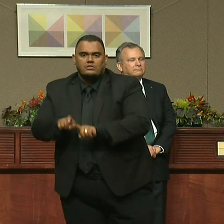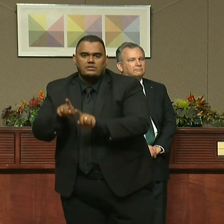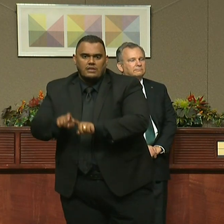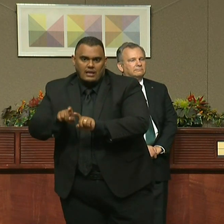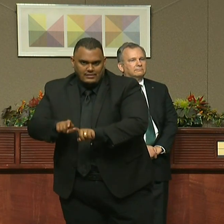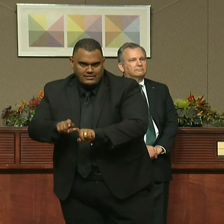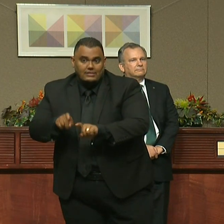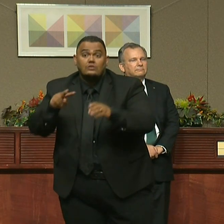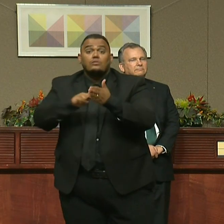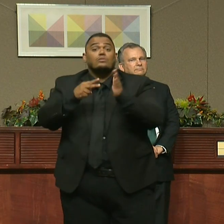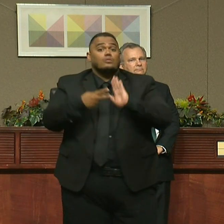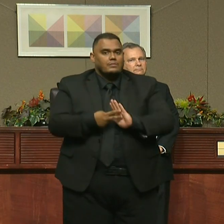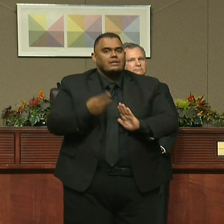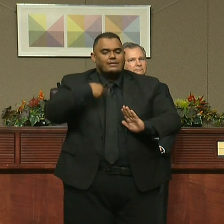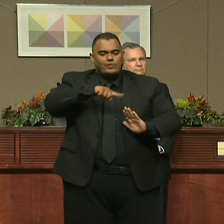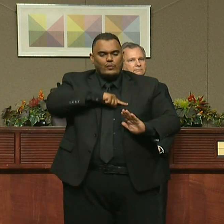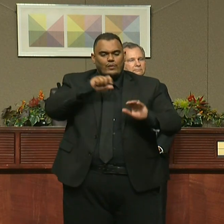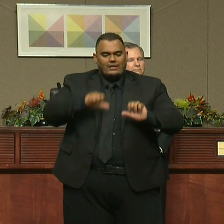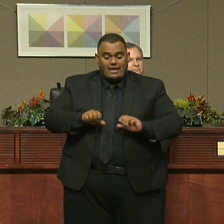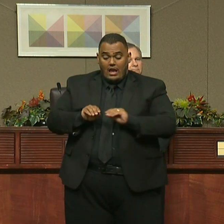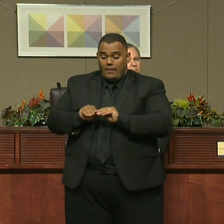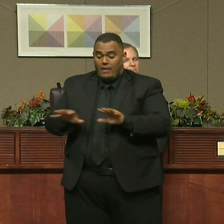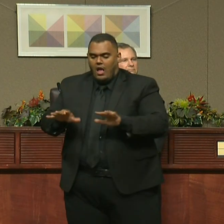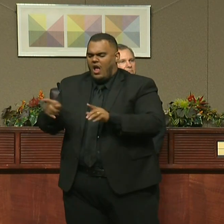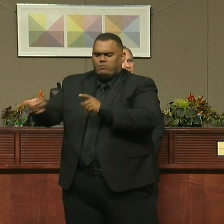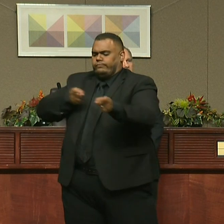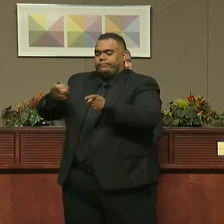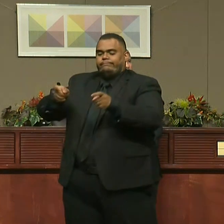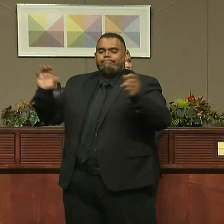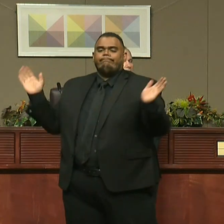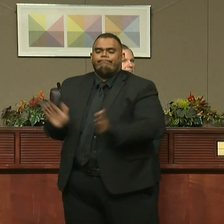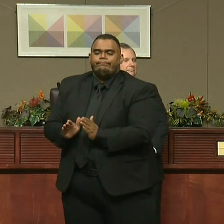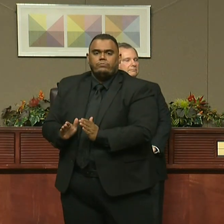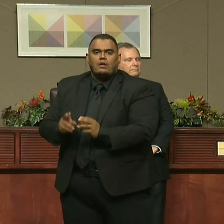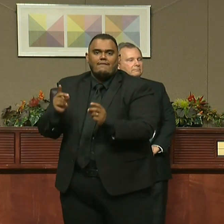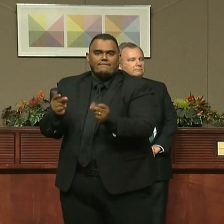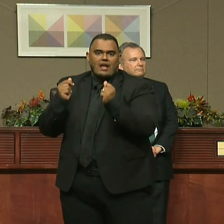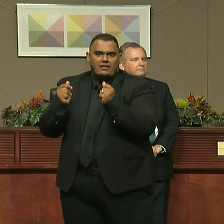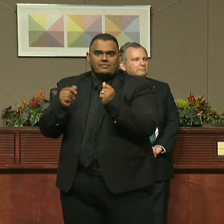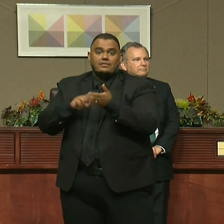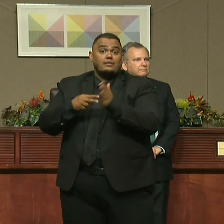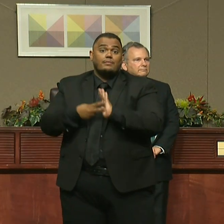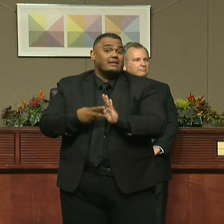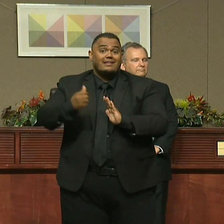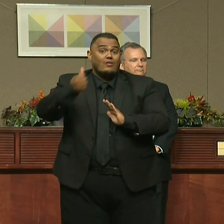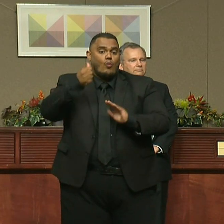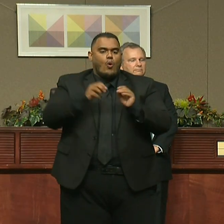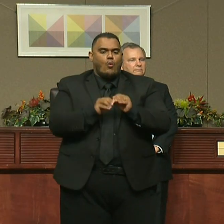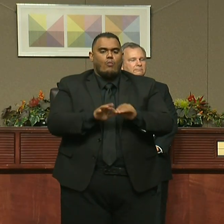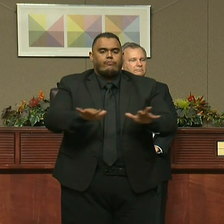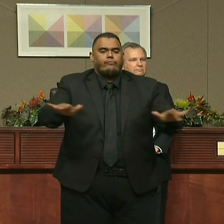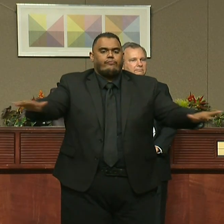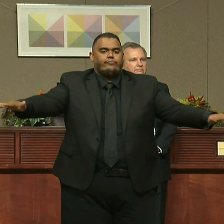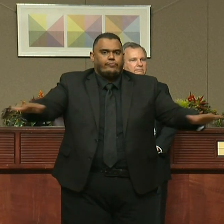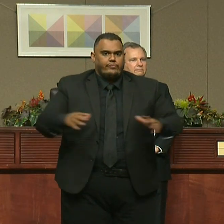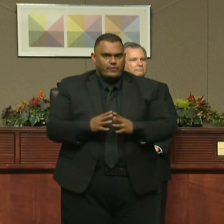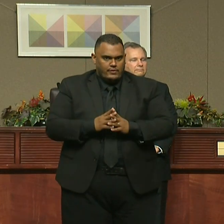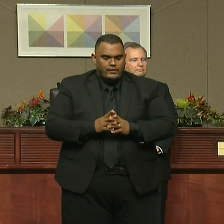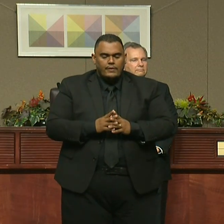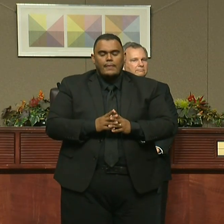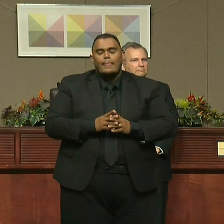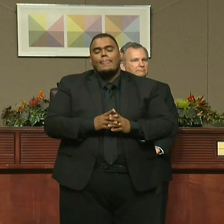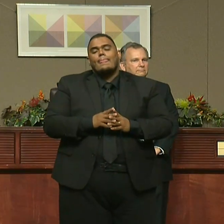to curtail and control any massive expansion and transmission of the pandemic. And we also